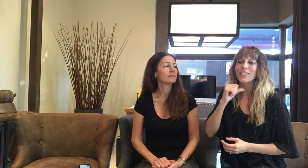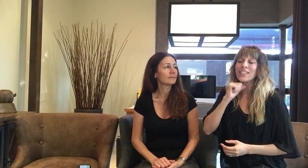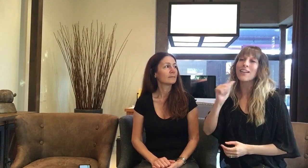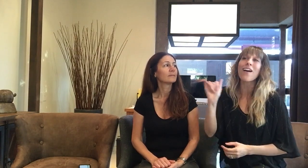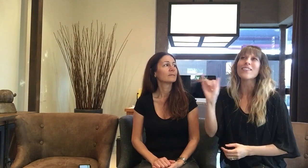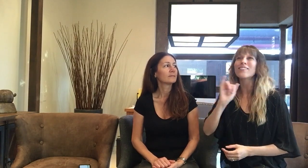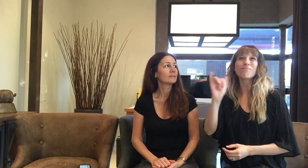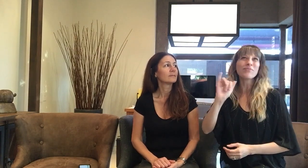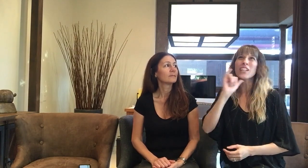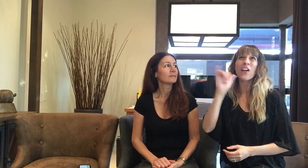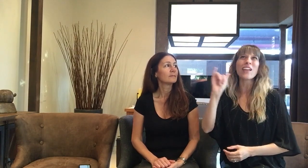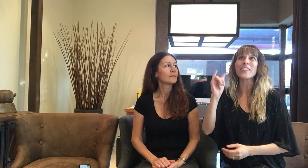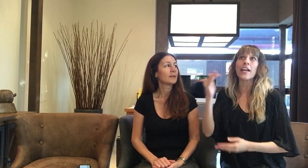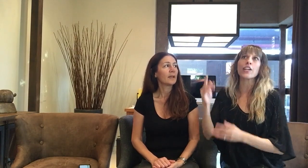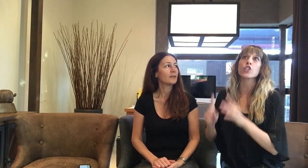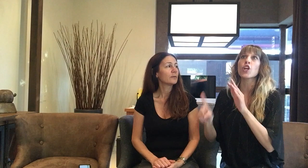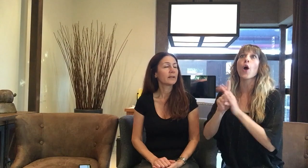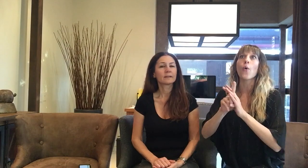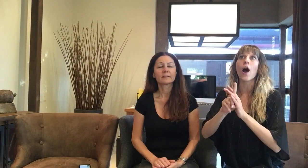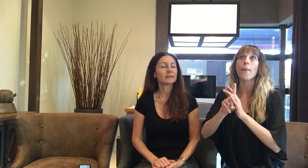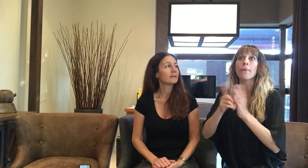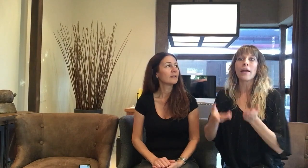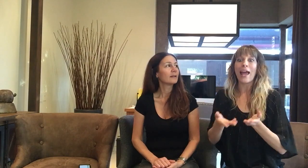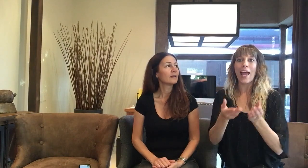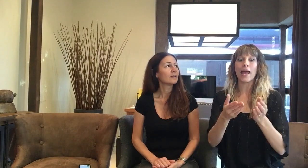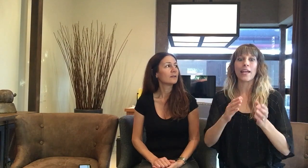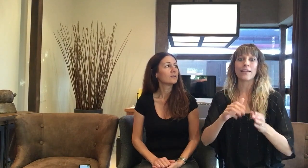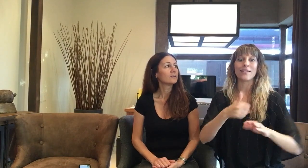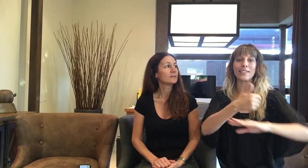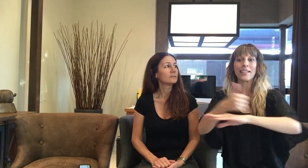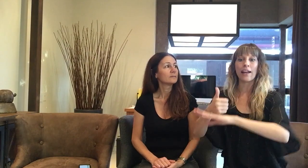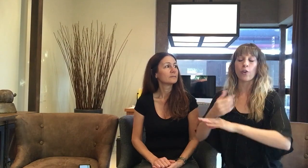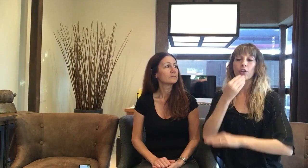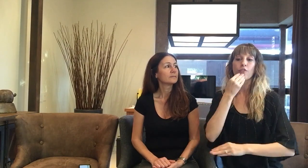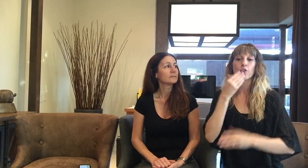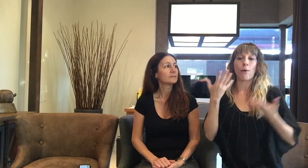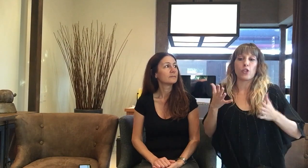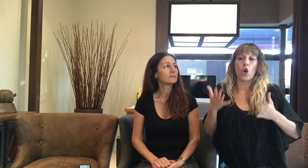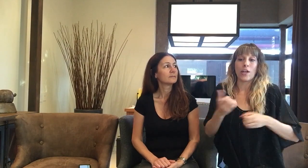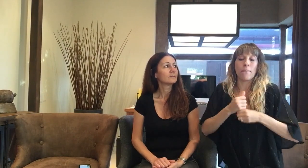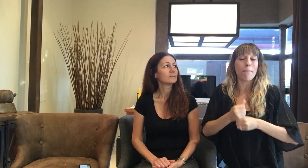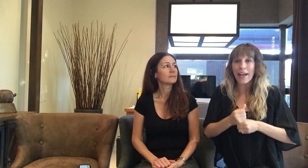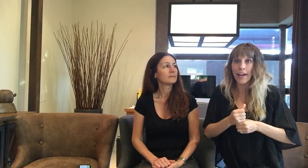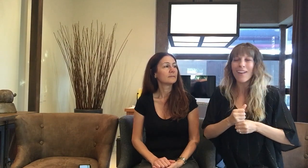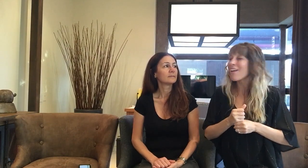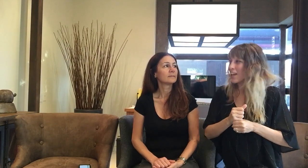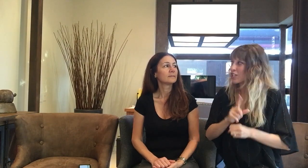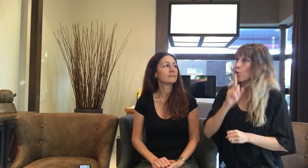It's not like they show up and set out the food that was already made. It's a